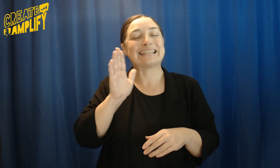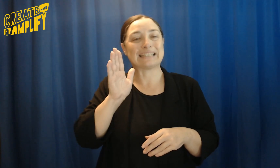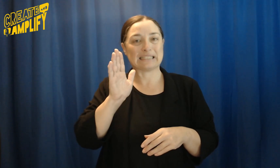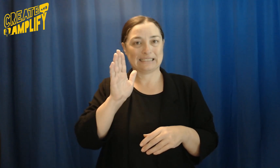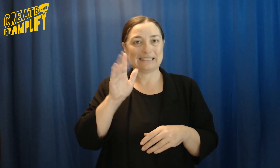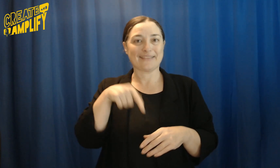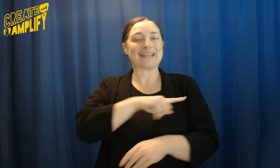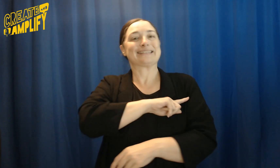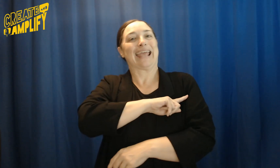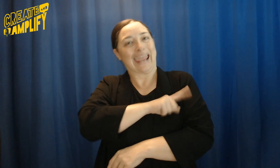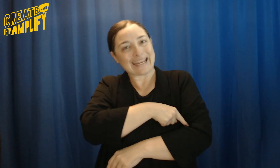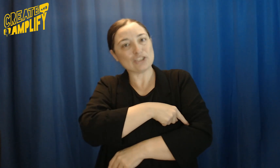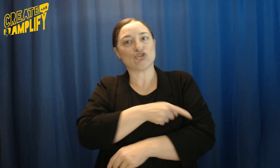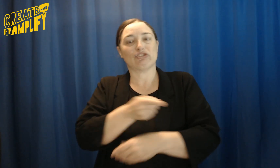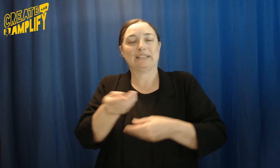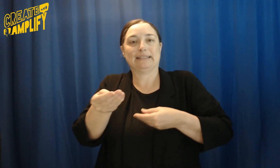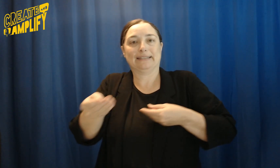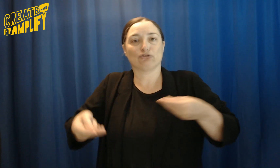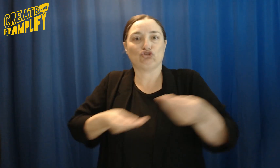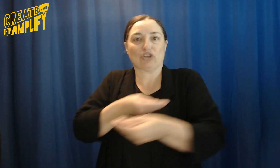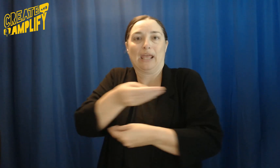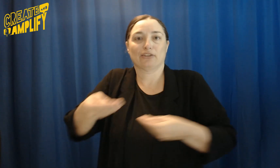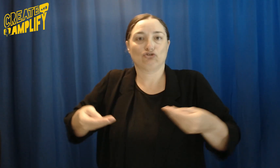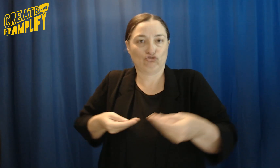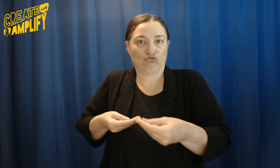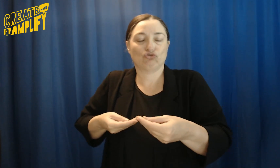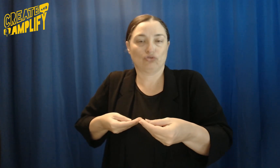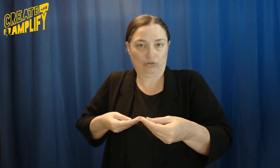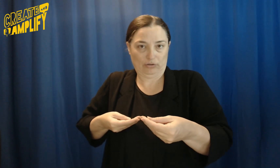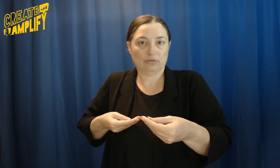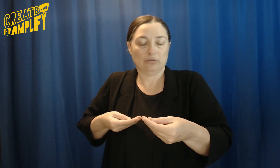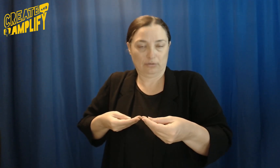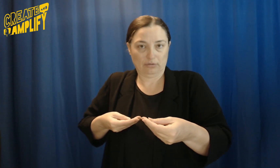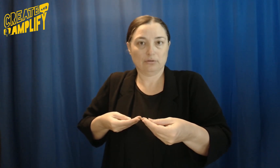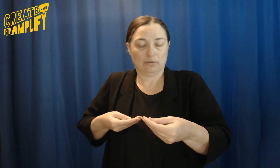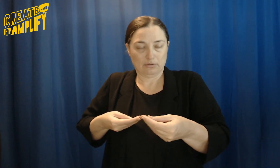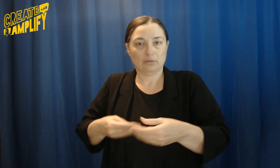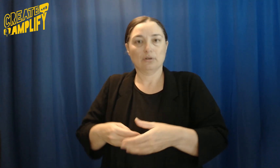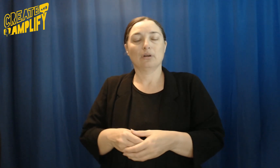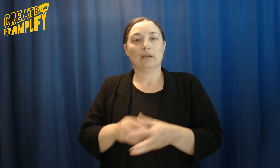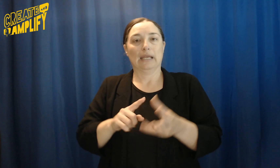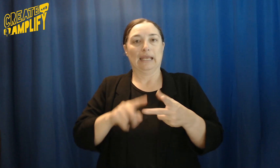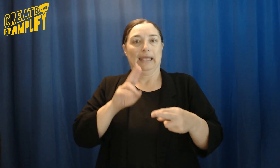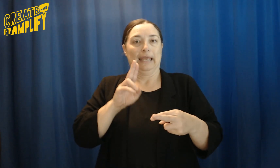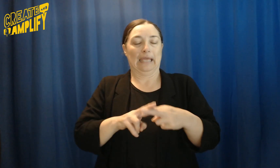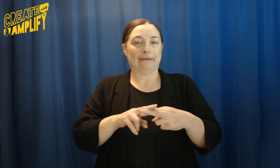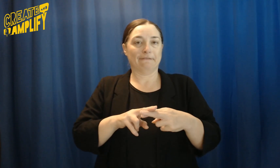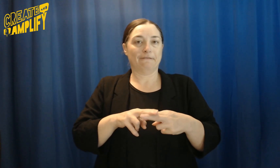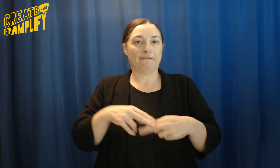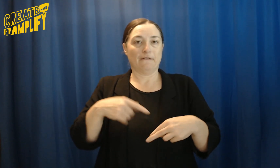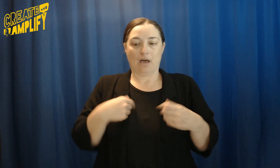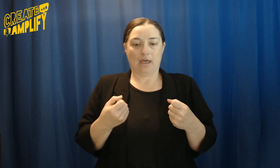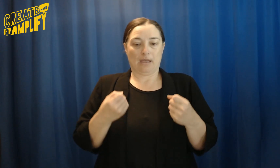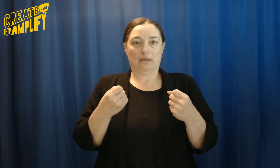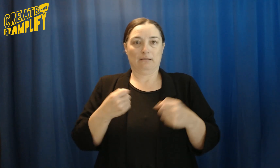exchange. If I was disconnected from the audience, it wouldn't work. No one's going to feel good in